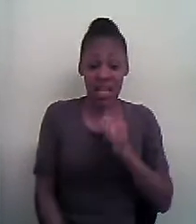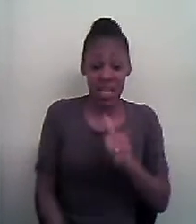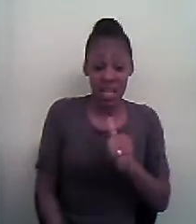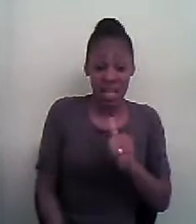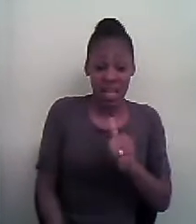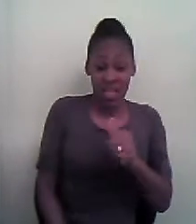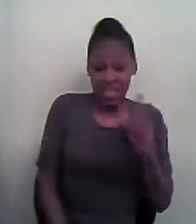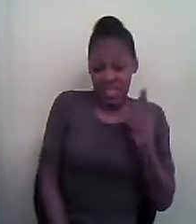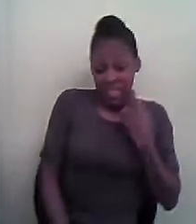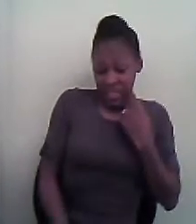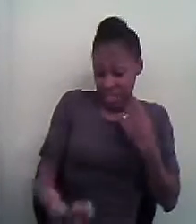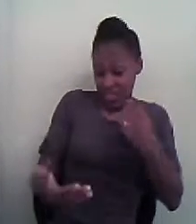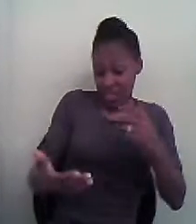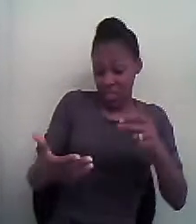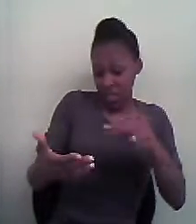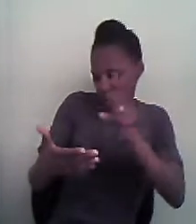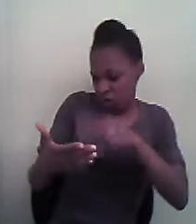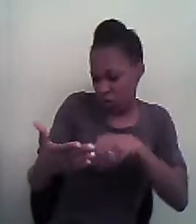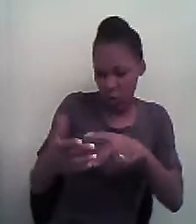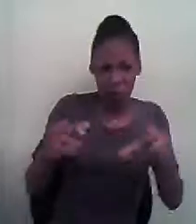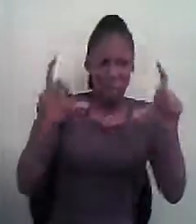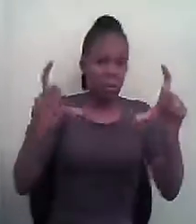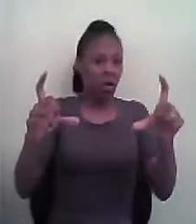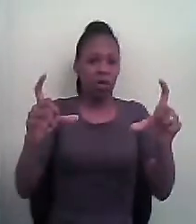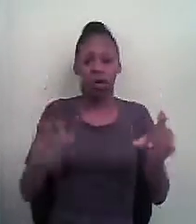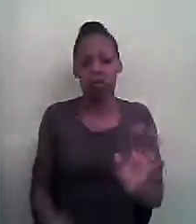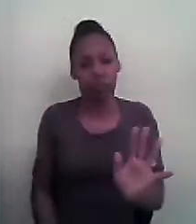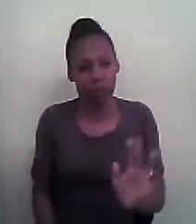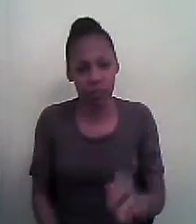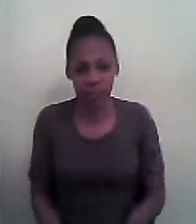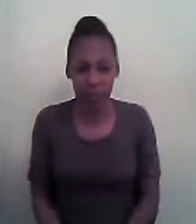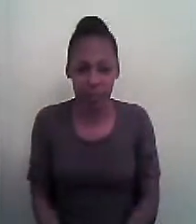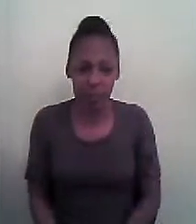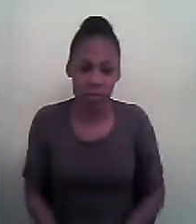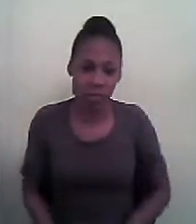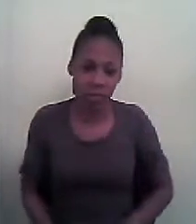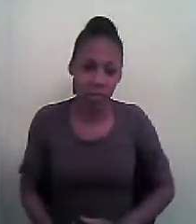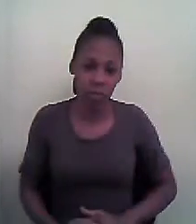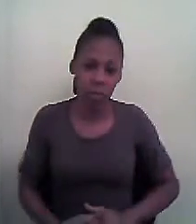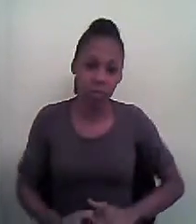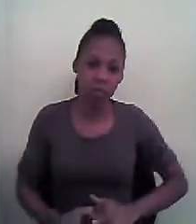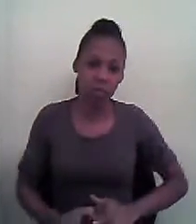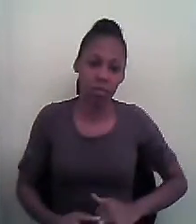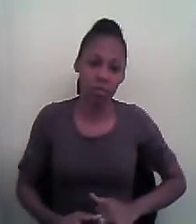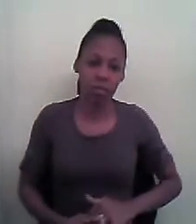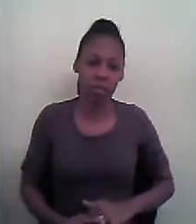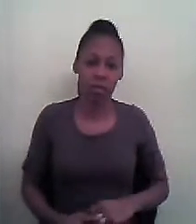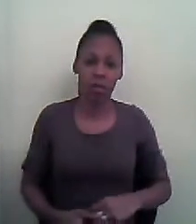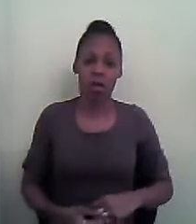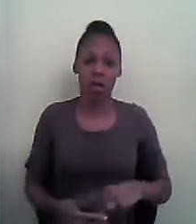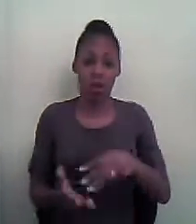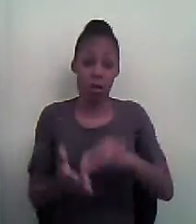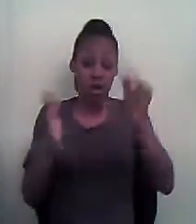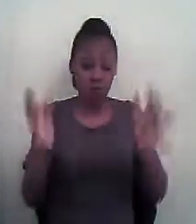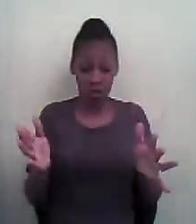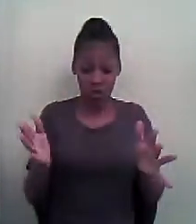to do a real research project. So they look at these titles and main ideas, and then they go off and start